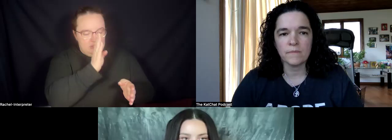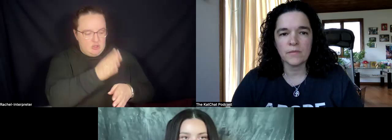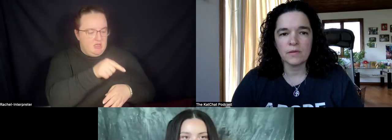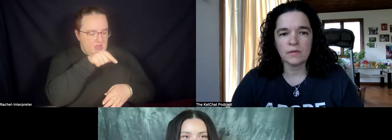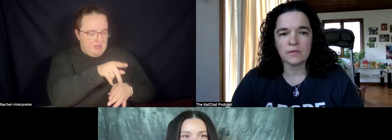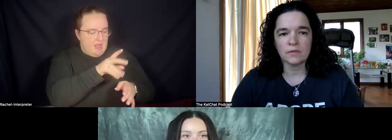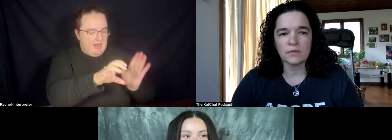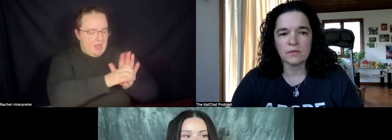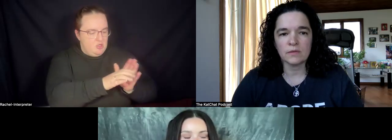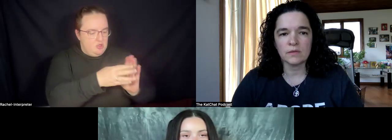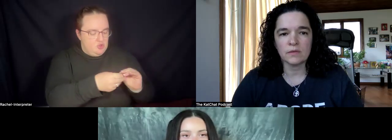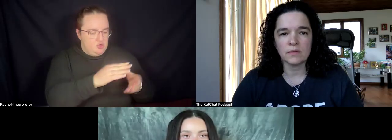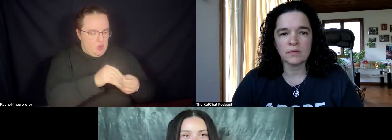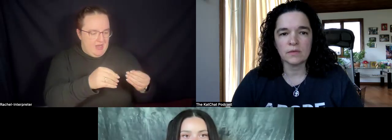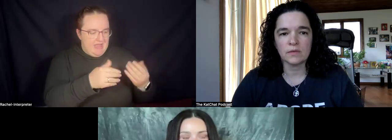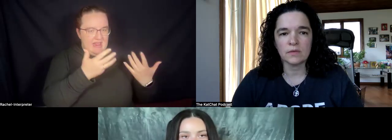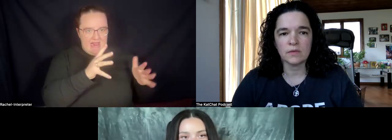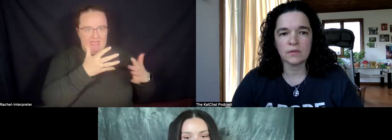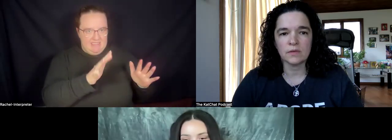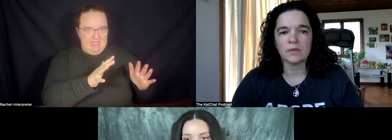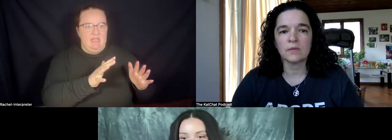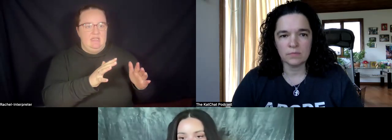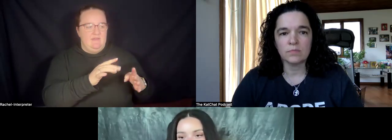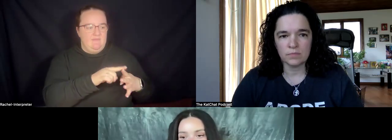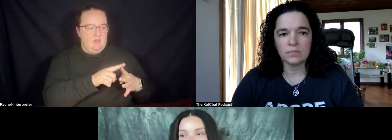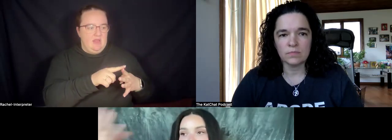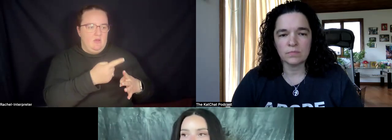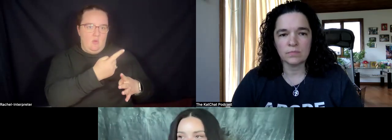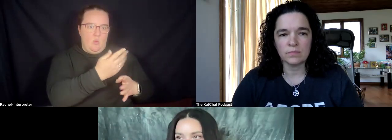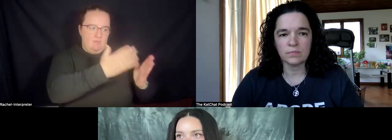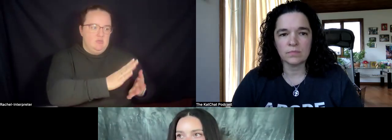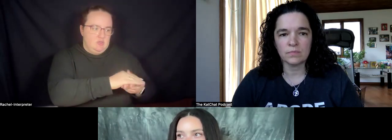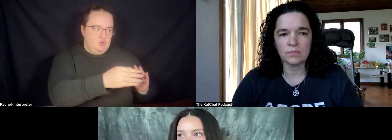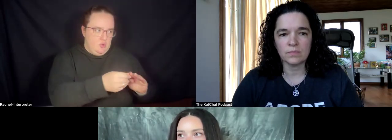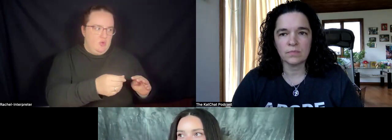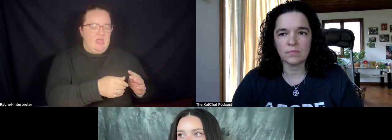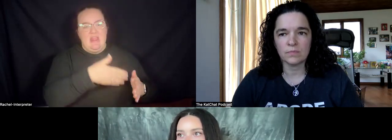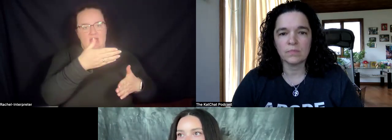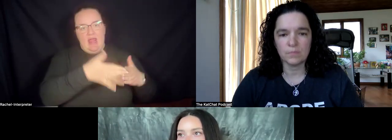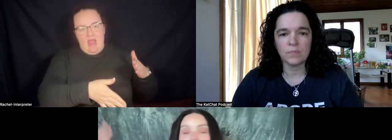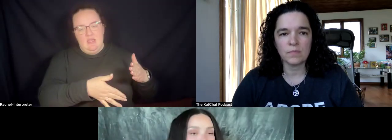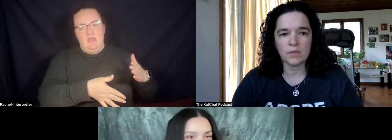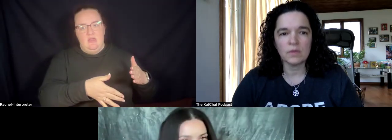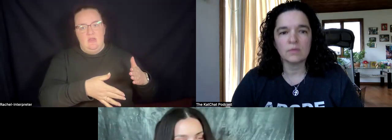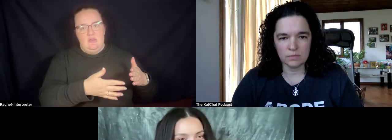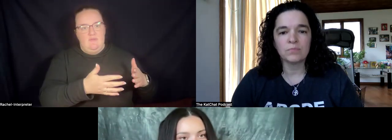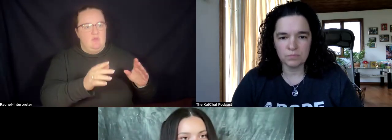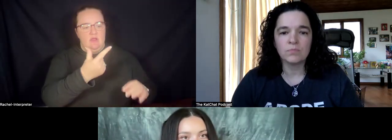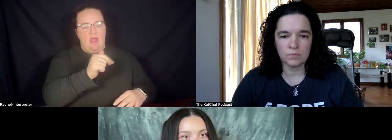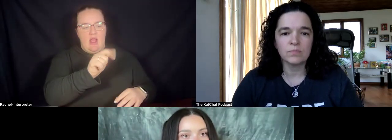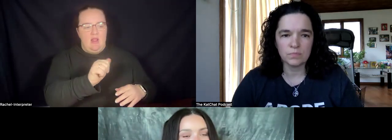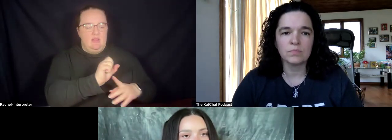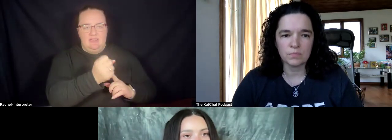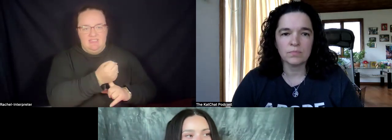characters' storylines as they progressed for the ending in the whole gala sequence at the